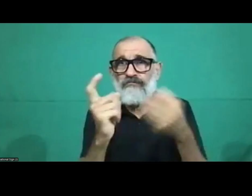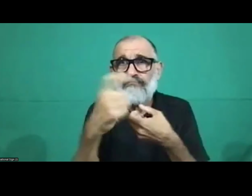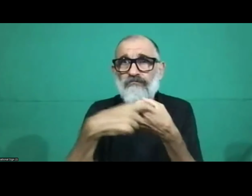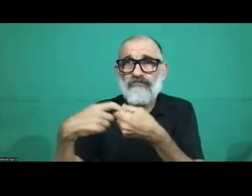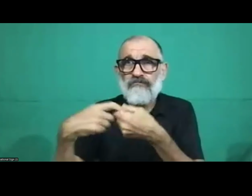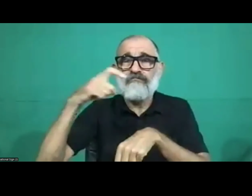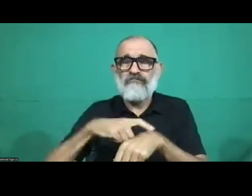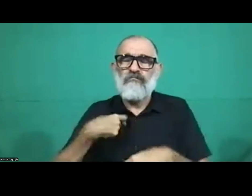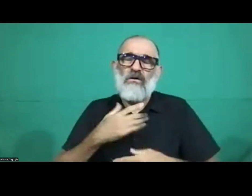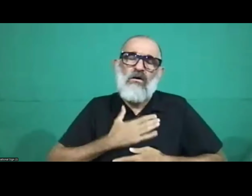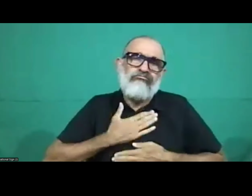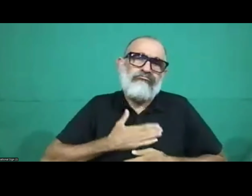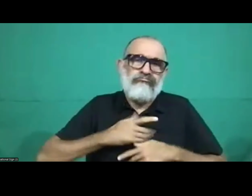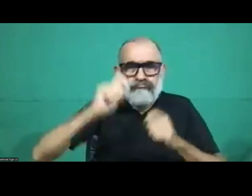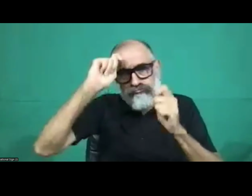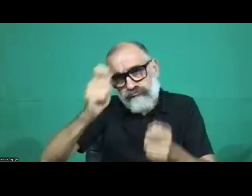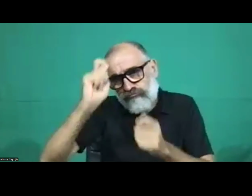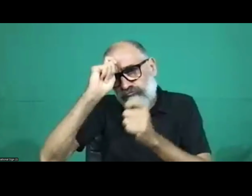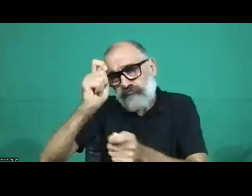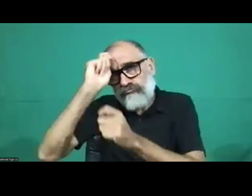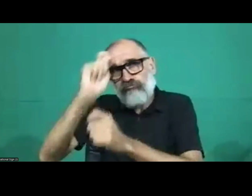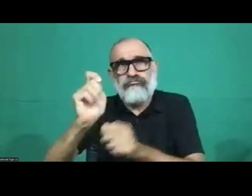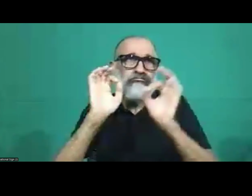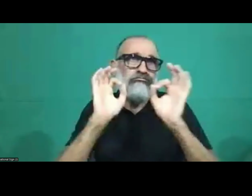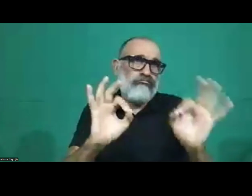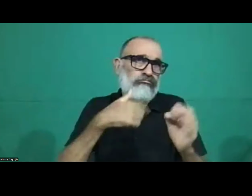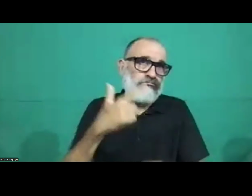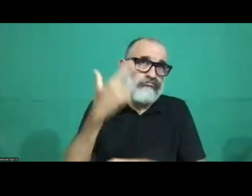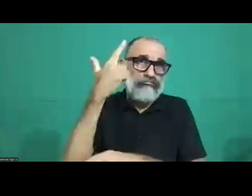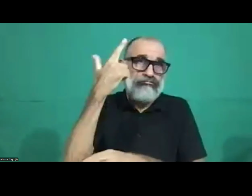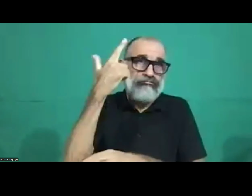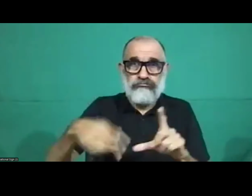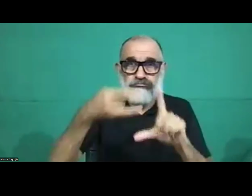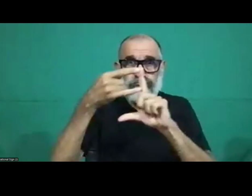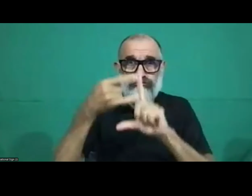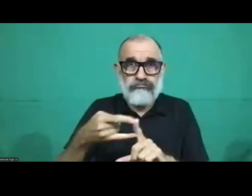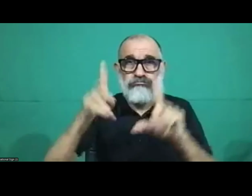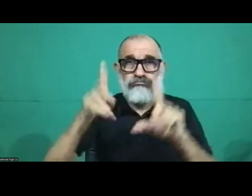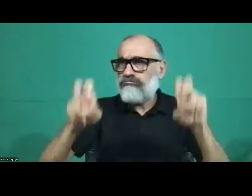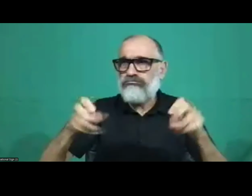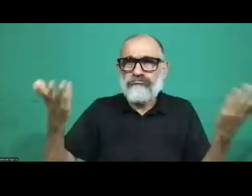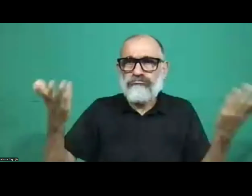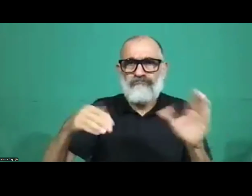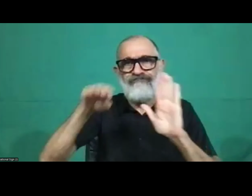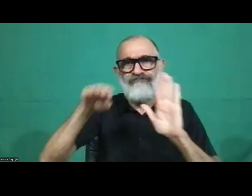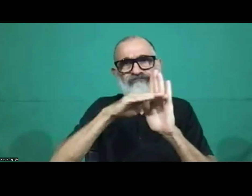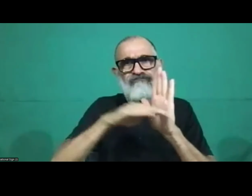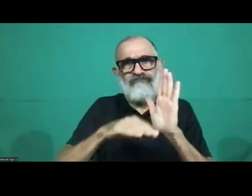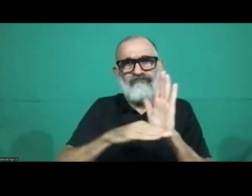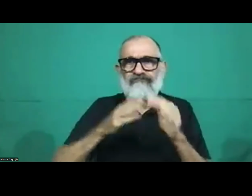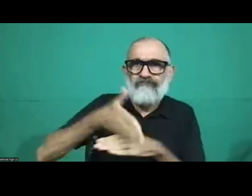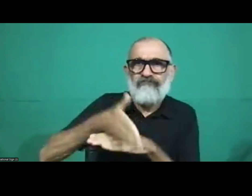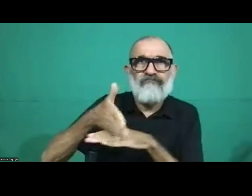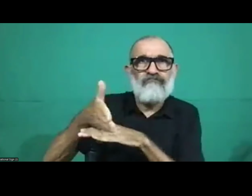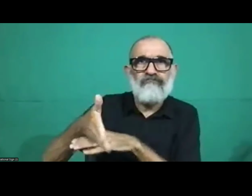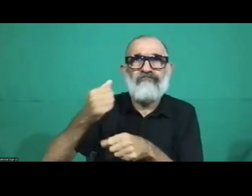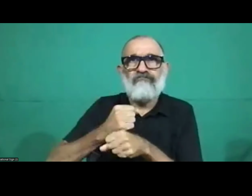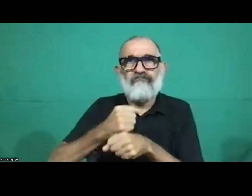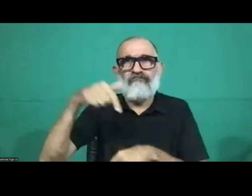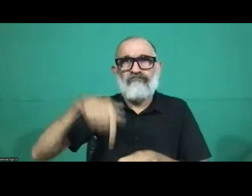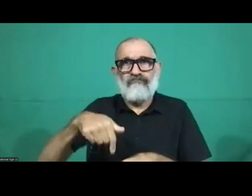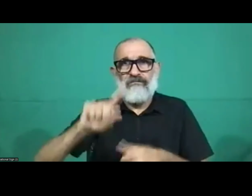that we are providing professional captions for this meeting. I have just posted the link to the